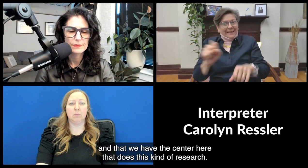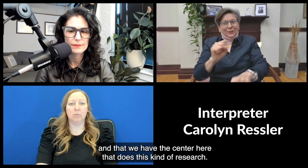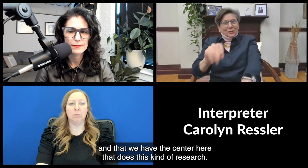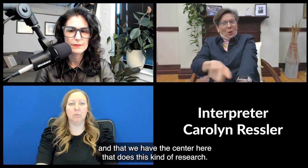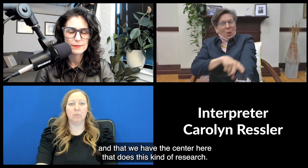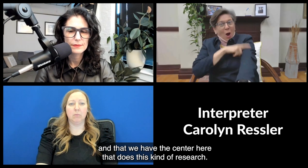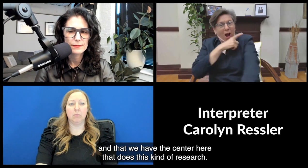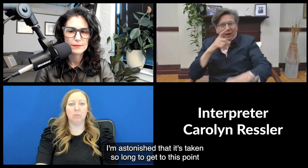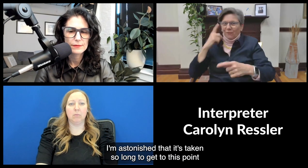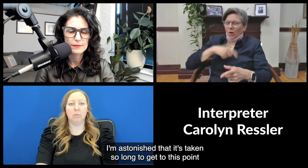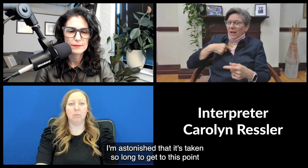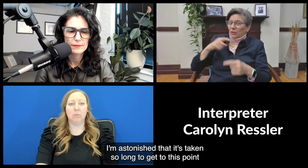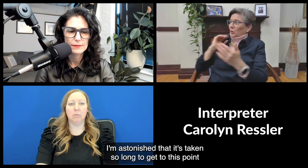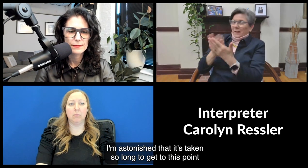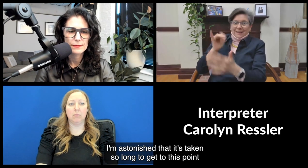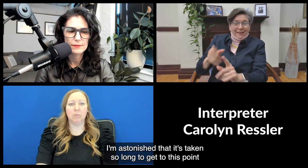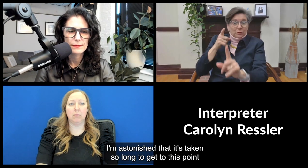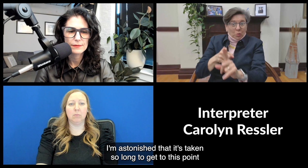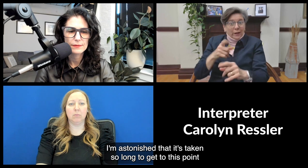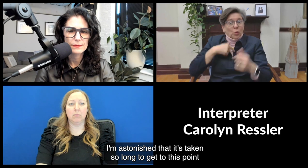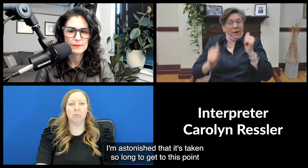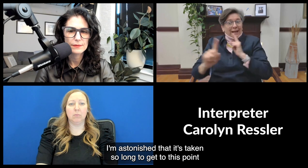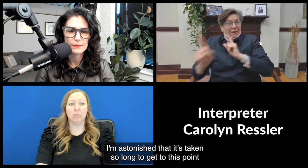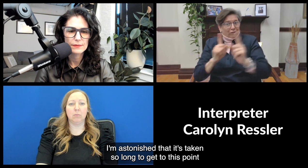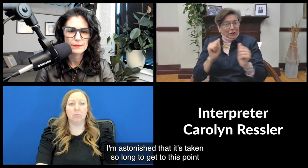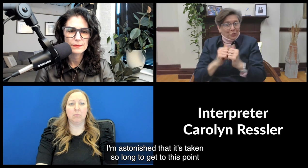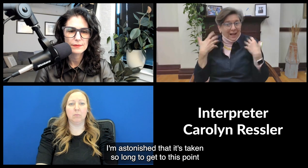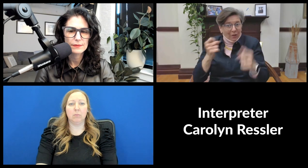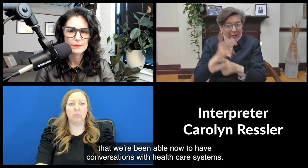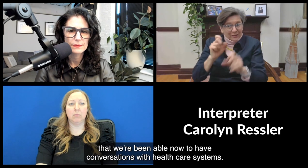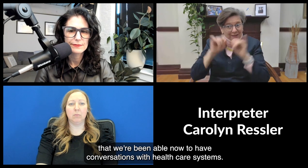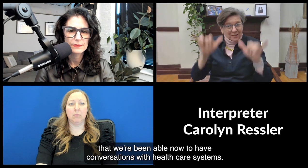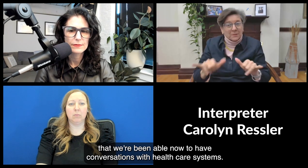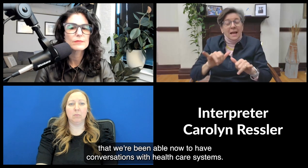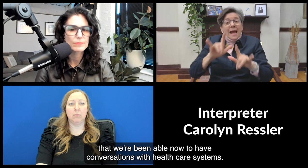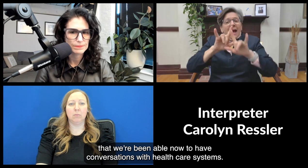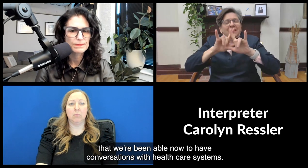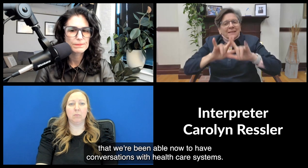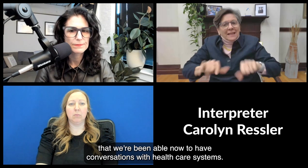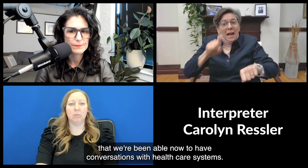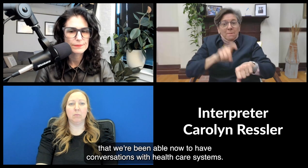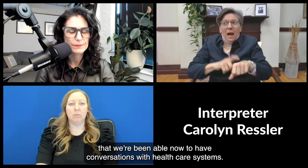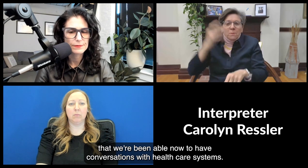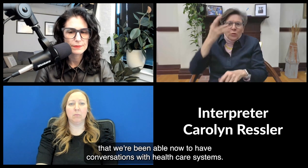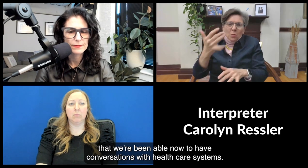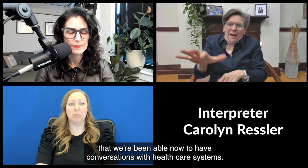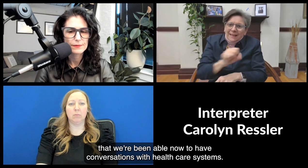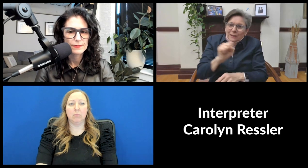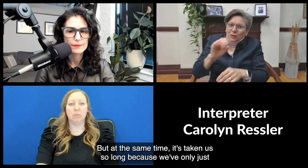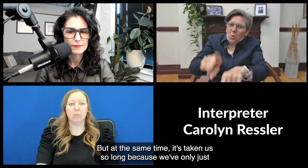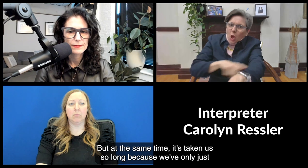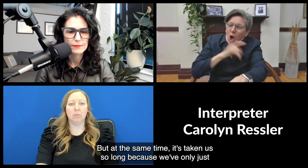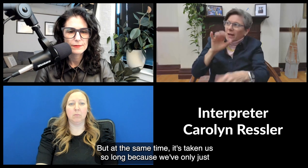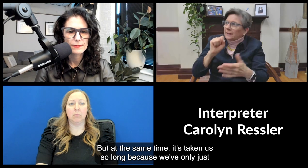here that does this kind of research. I'm astonished that it's taken us so long to get to this point, that we've been able now to have conversations with